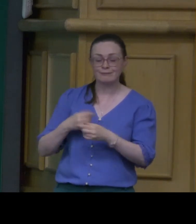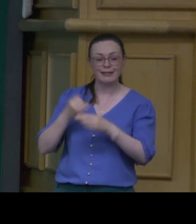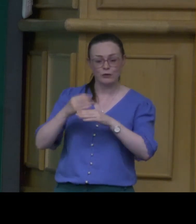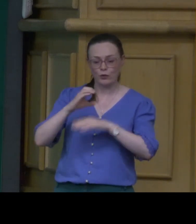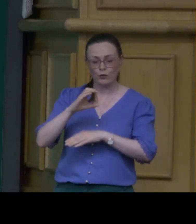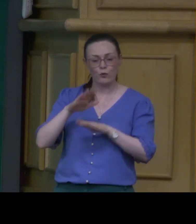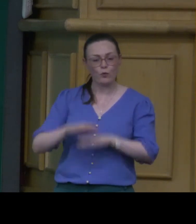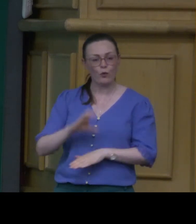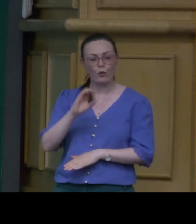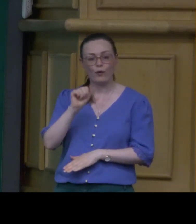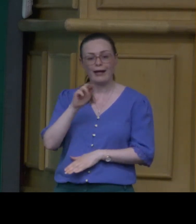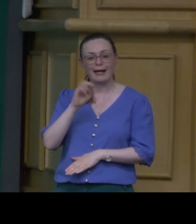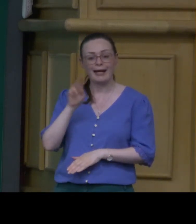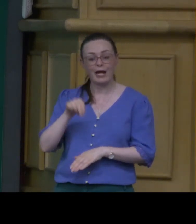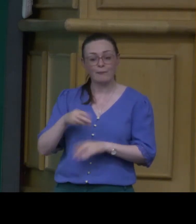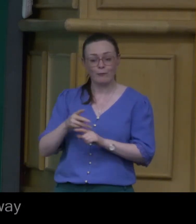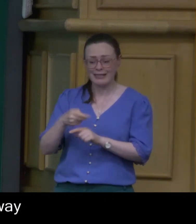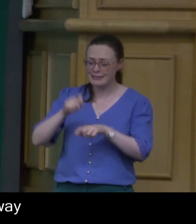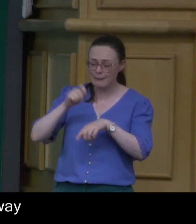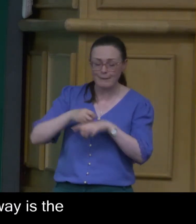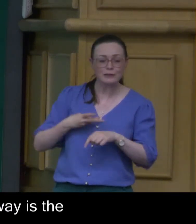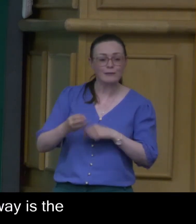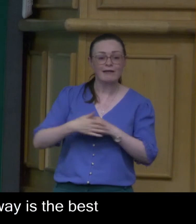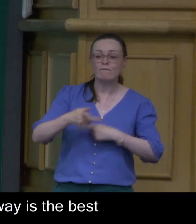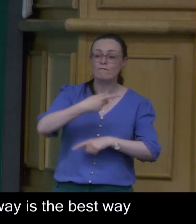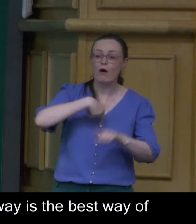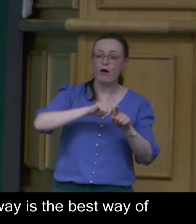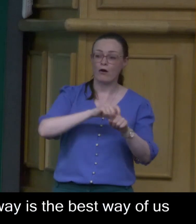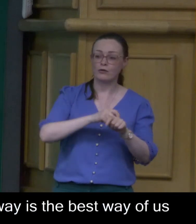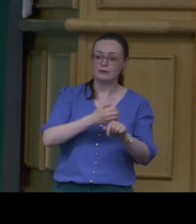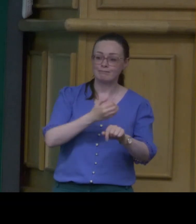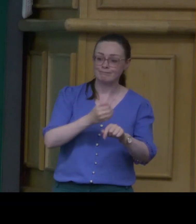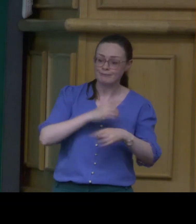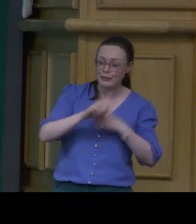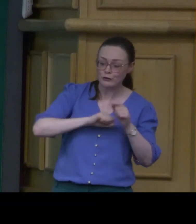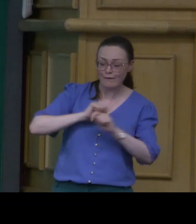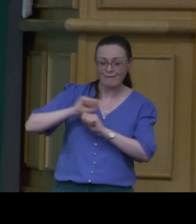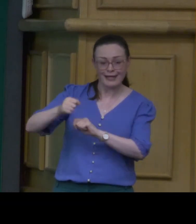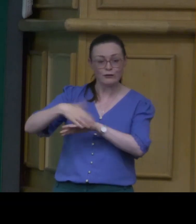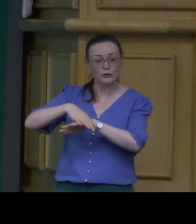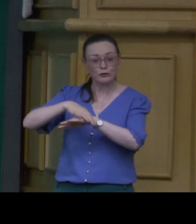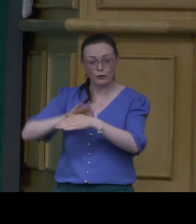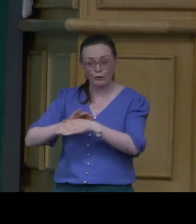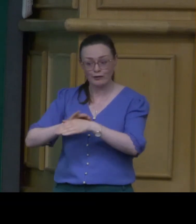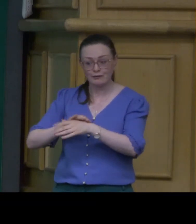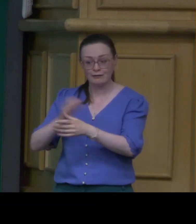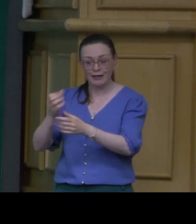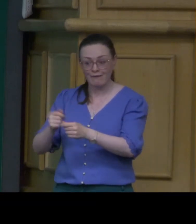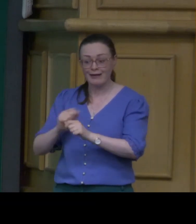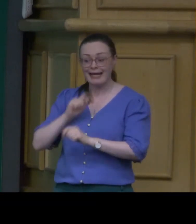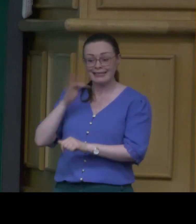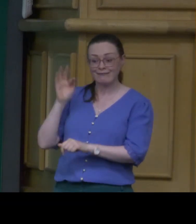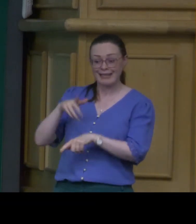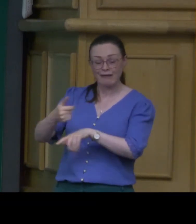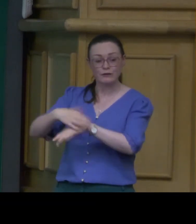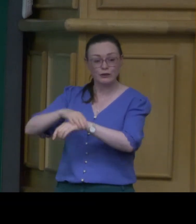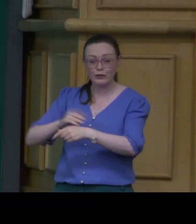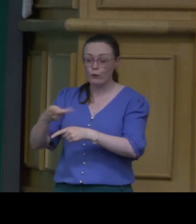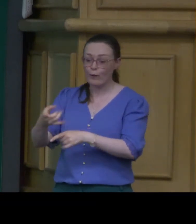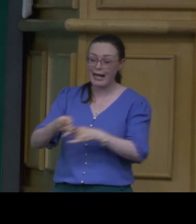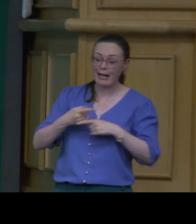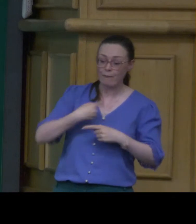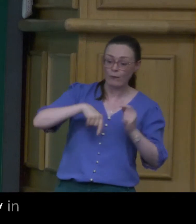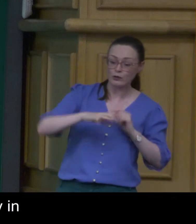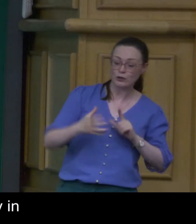low-carbon way is the best way of us maintaining their security, and their security in turn helping ours achieve our